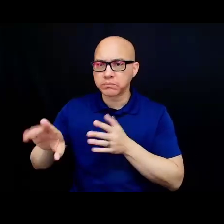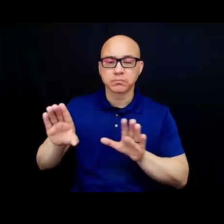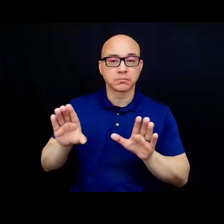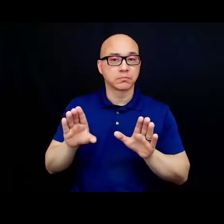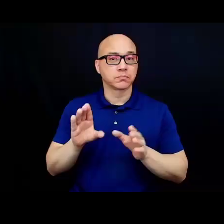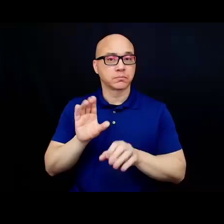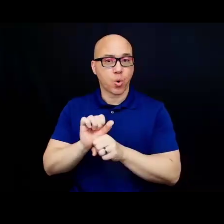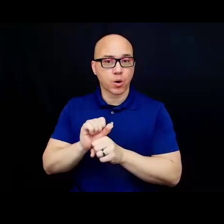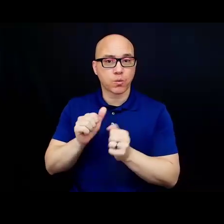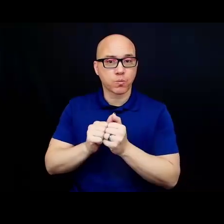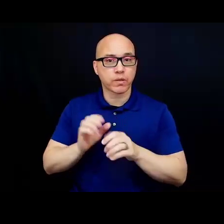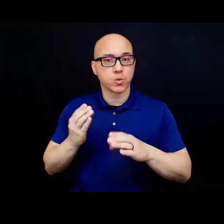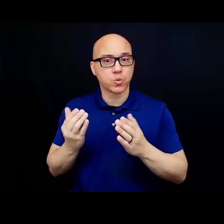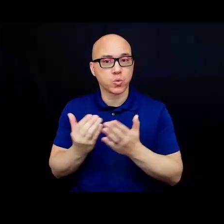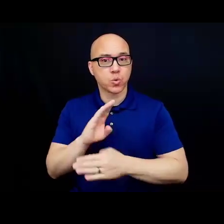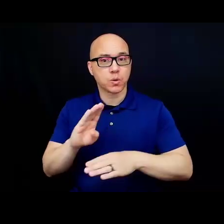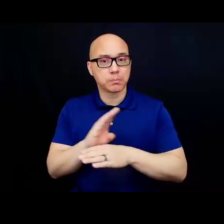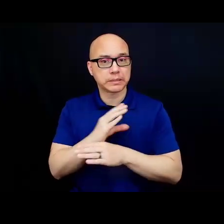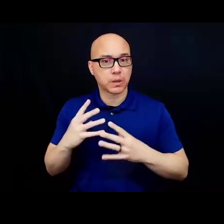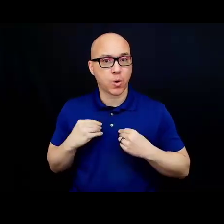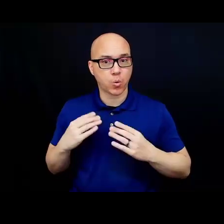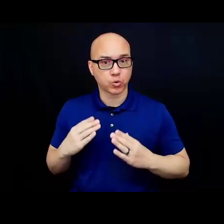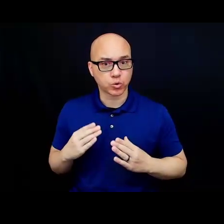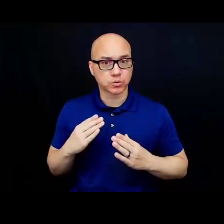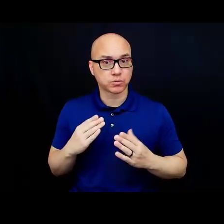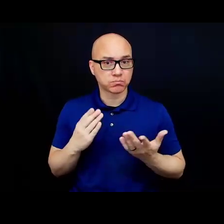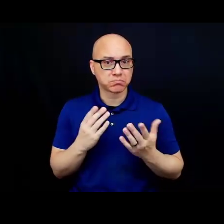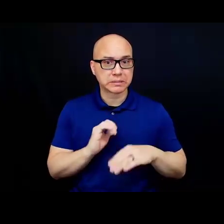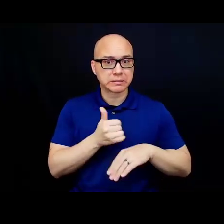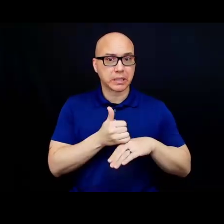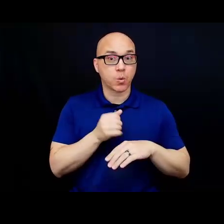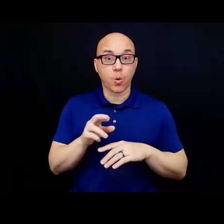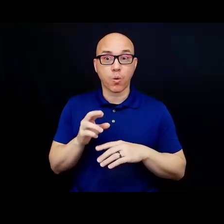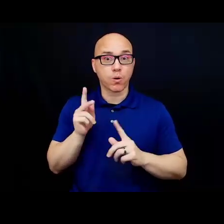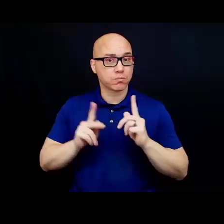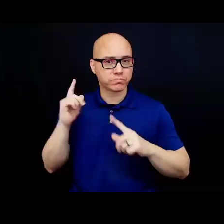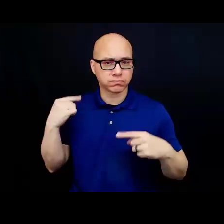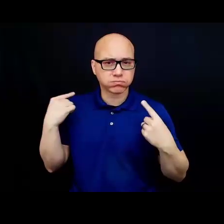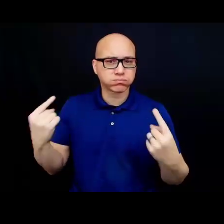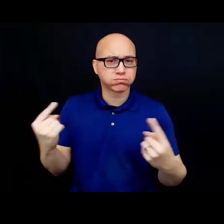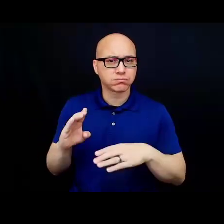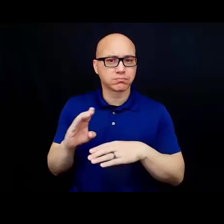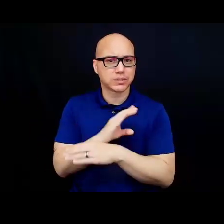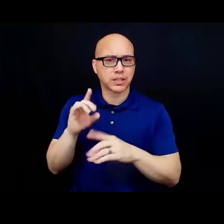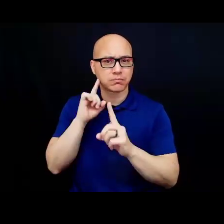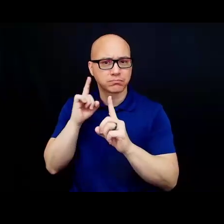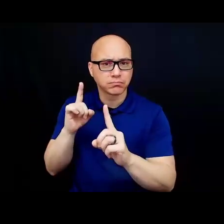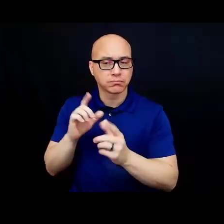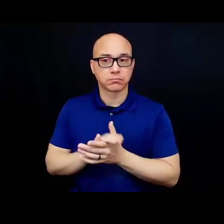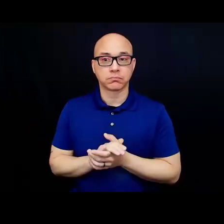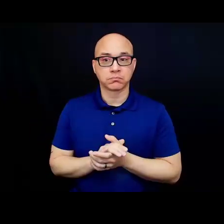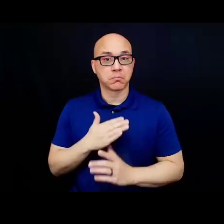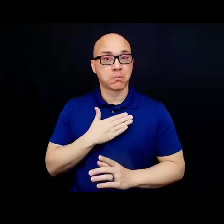aspiring, and those that have been in business for quite some time on a daily basis. And I have a unique